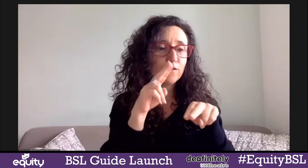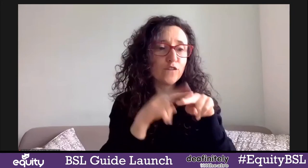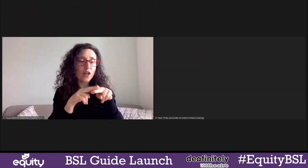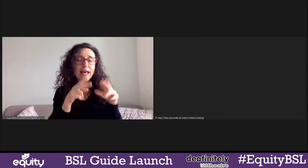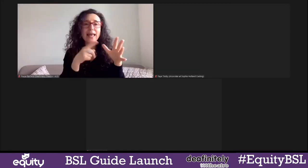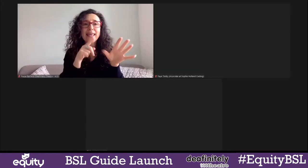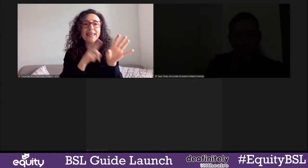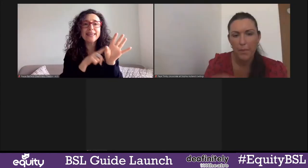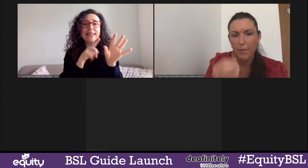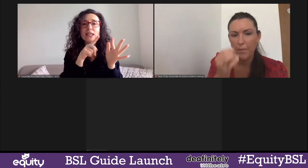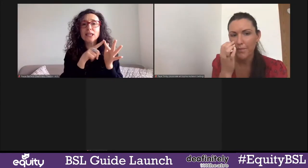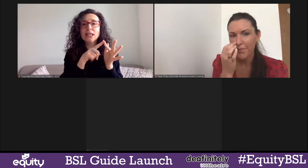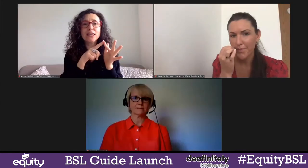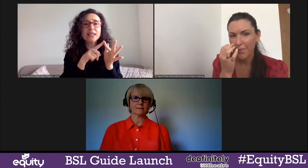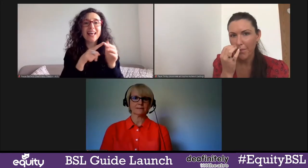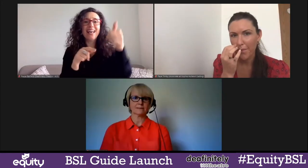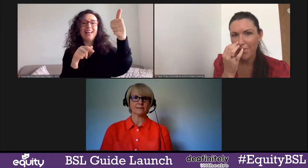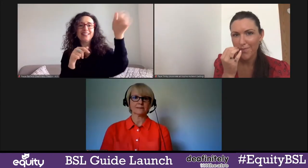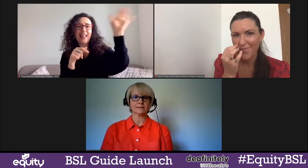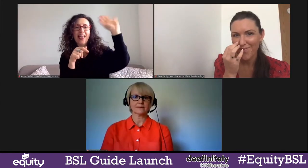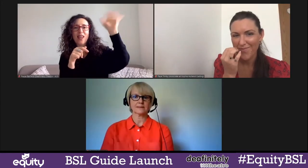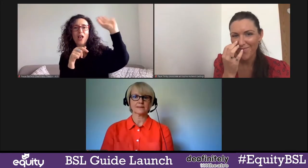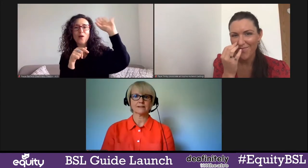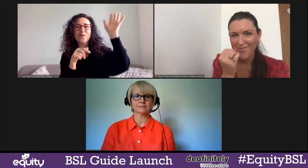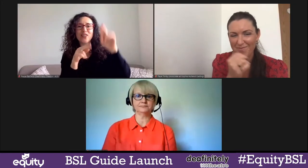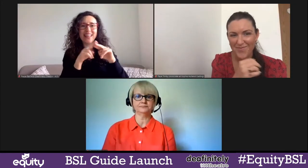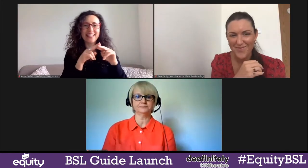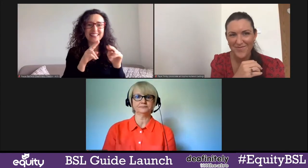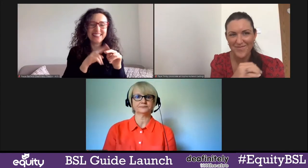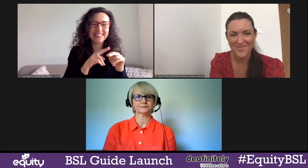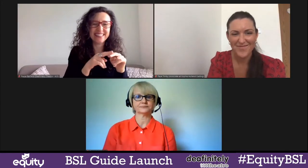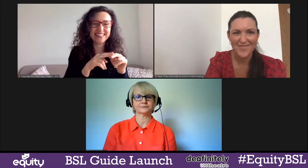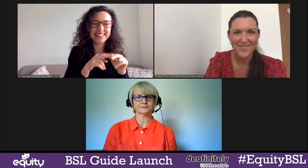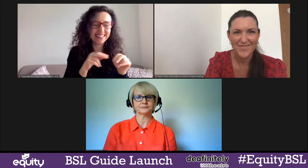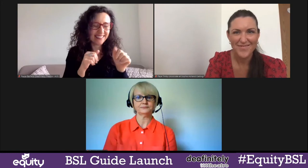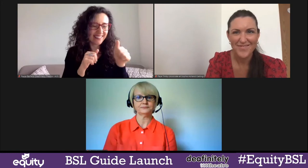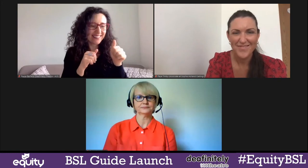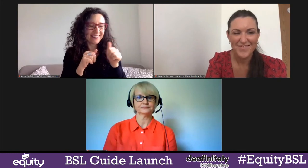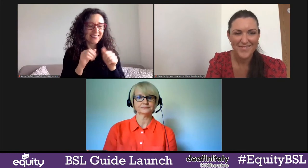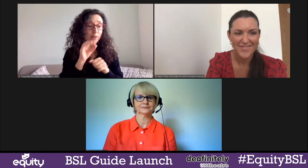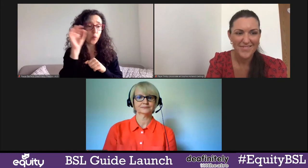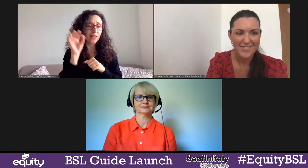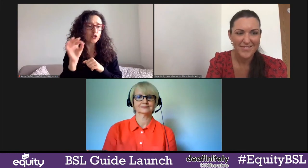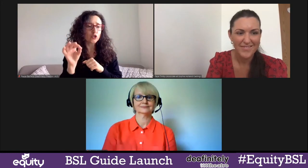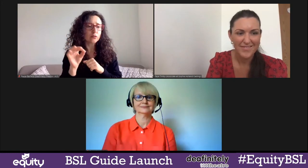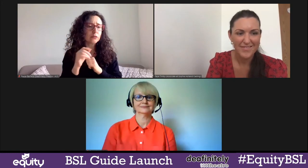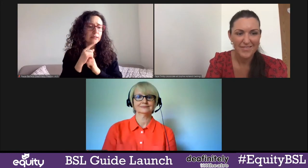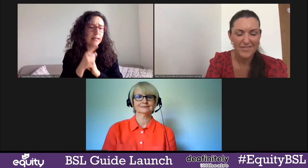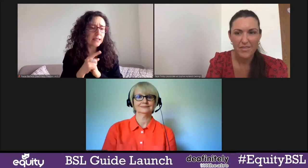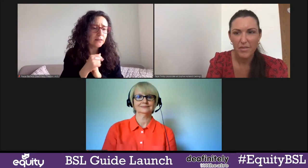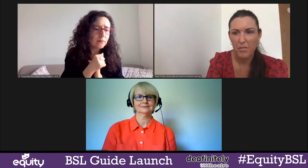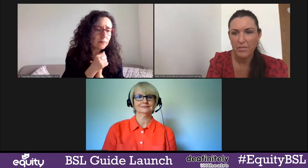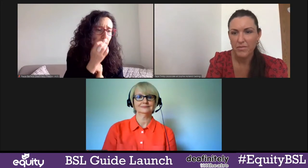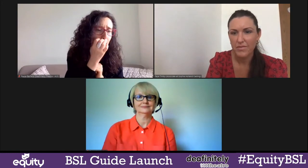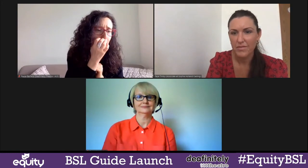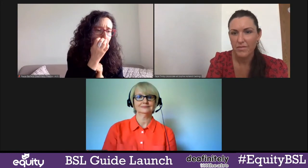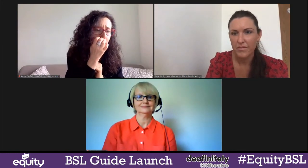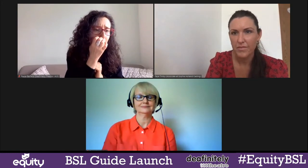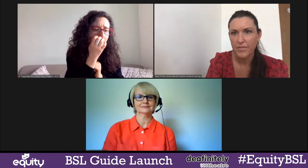So welcome, Faye. Oh, excellent. Thank you. Hello, Faye. And let me just read the question here